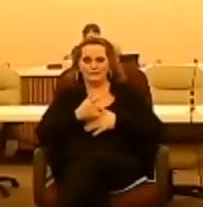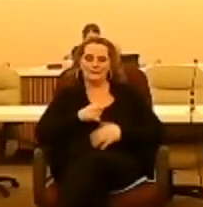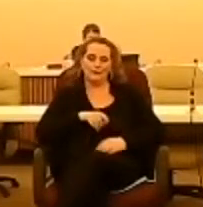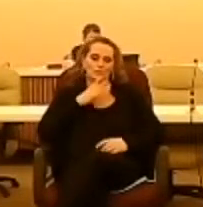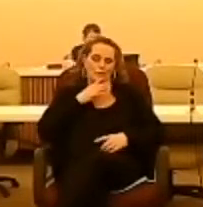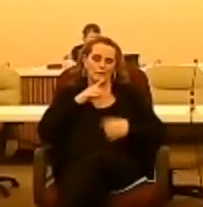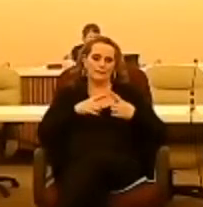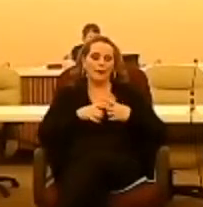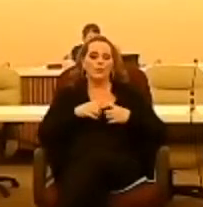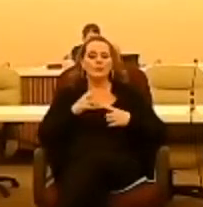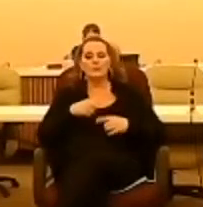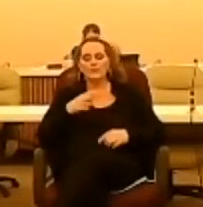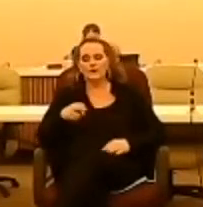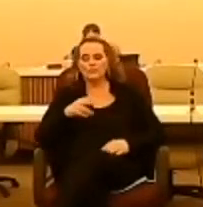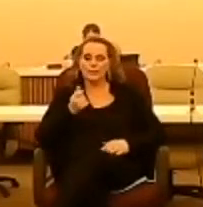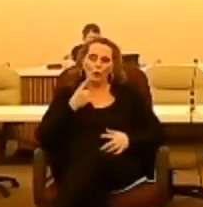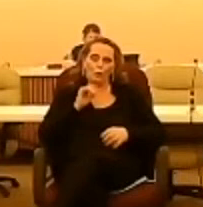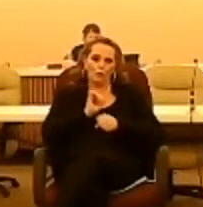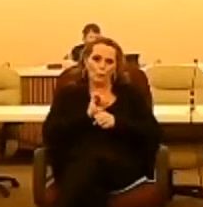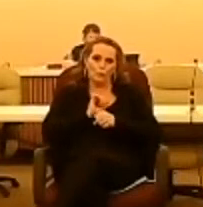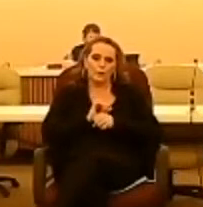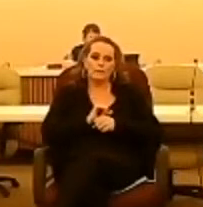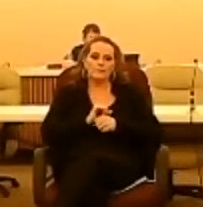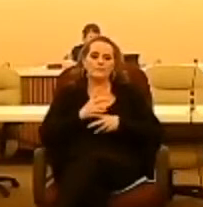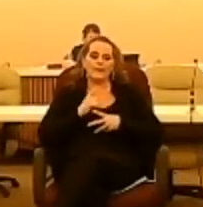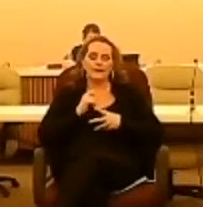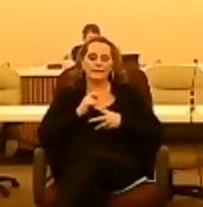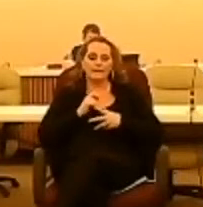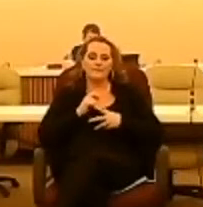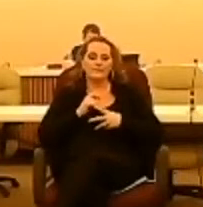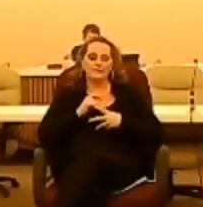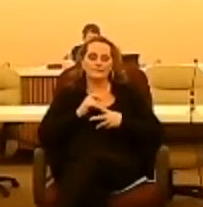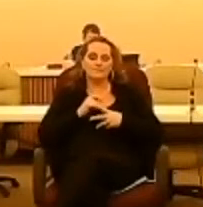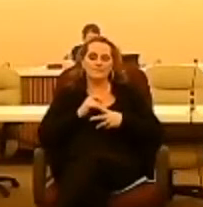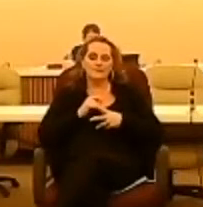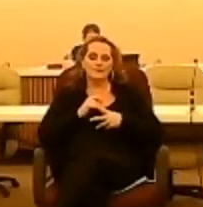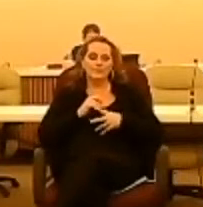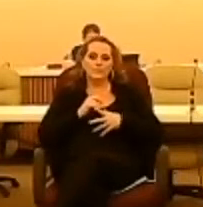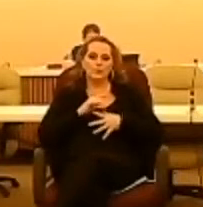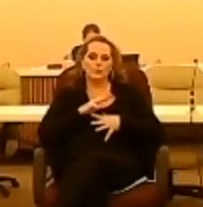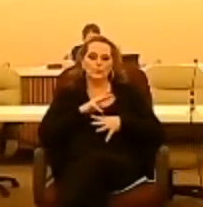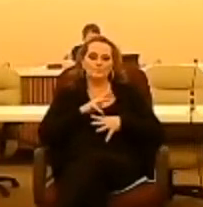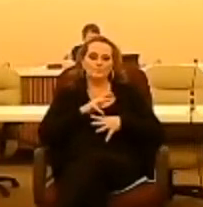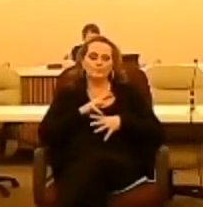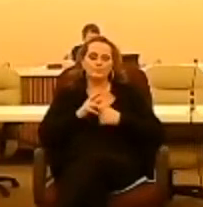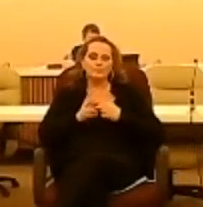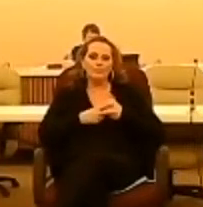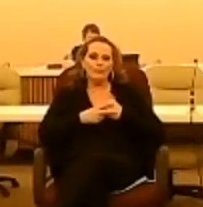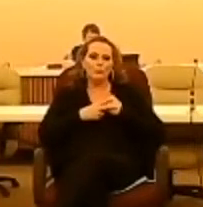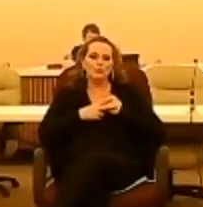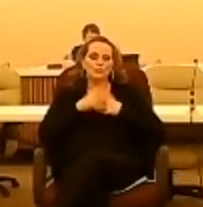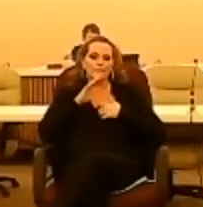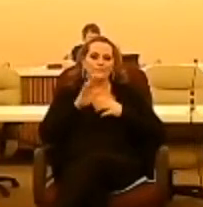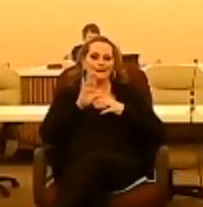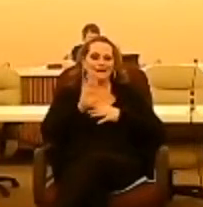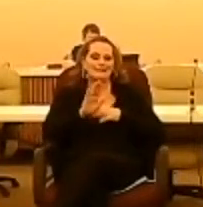significance and all the work he's put into preserving this house and keeping it up. And, you know, he's very